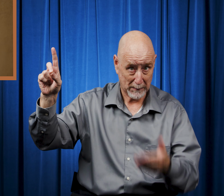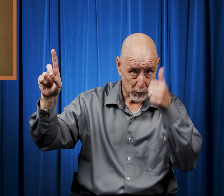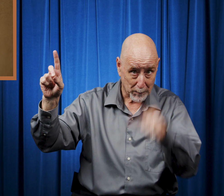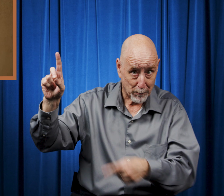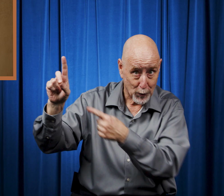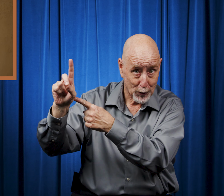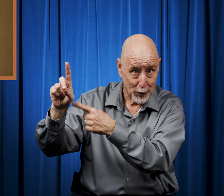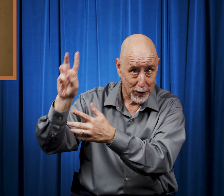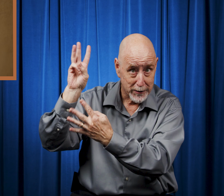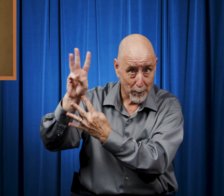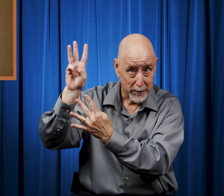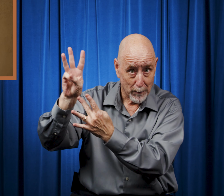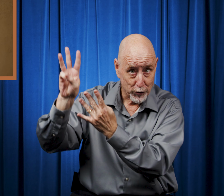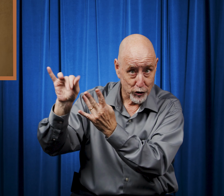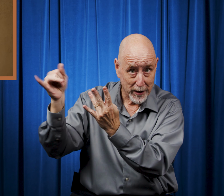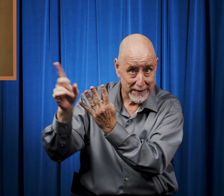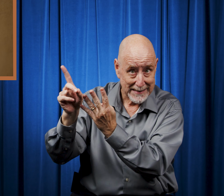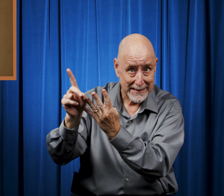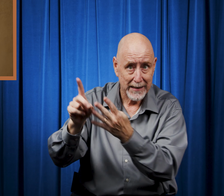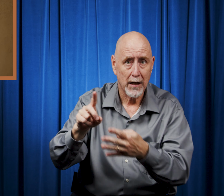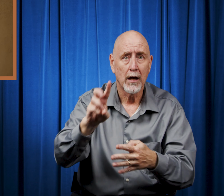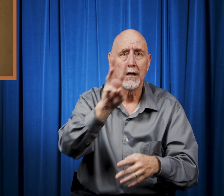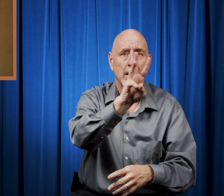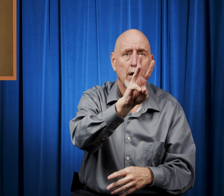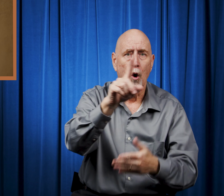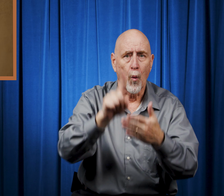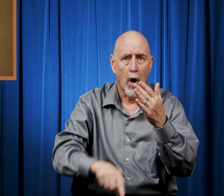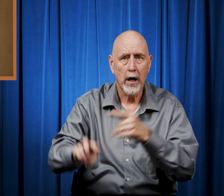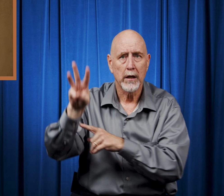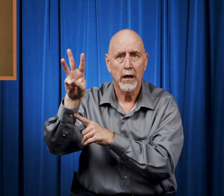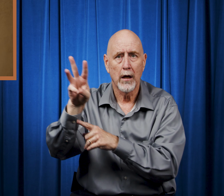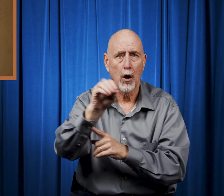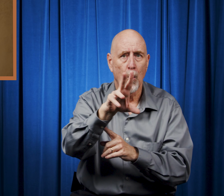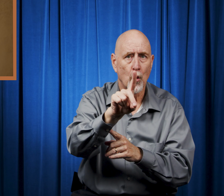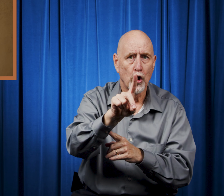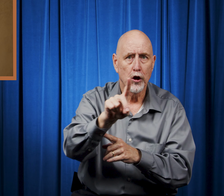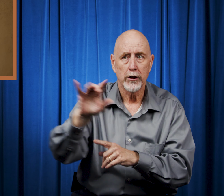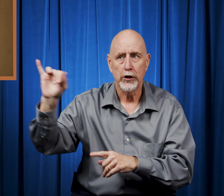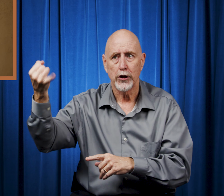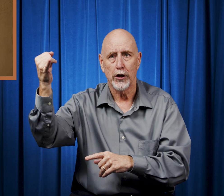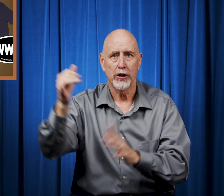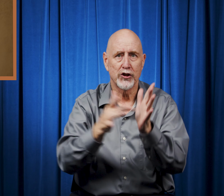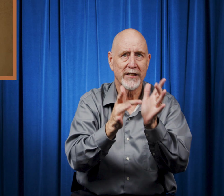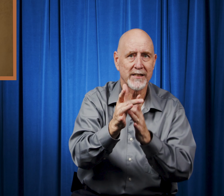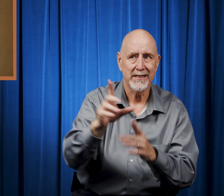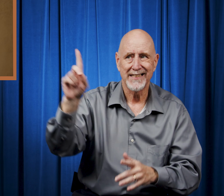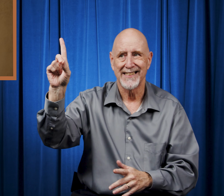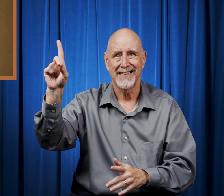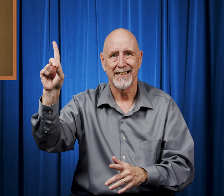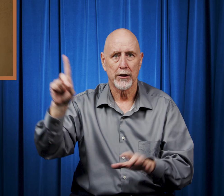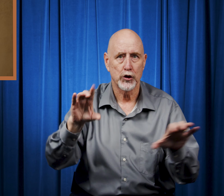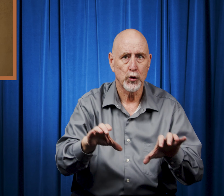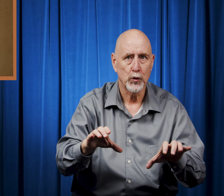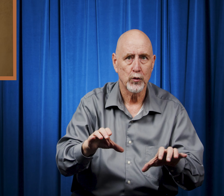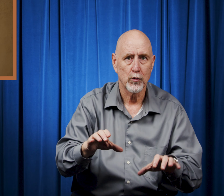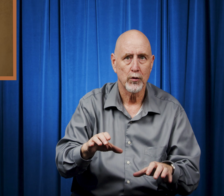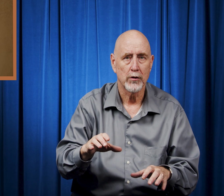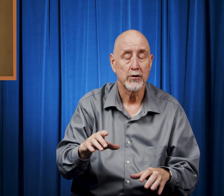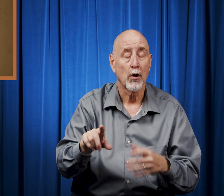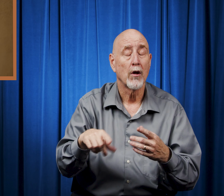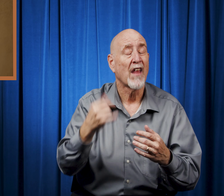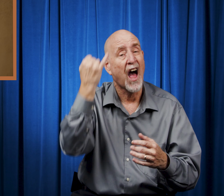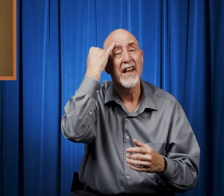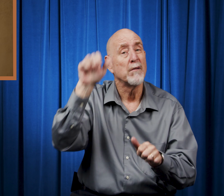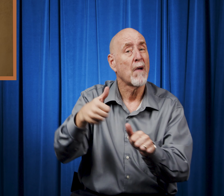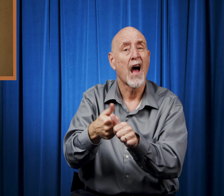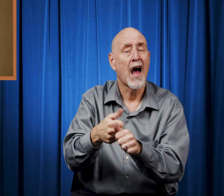WWJD. Now, you might remember that those letters stood for, what would Jesus do? And the idea was, if you get